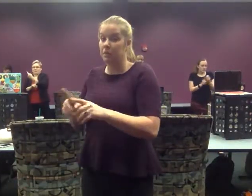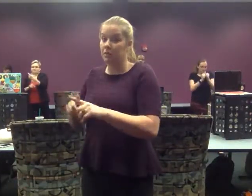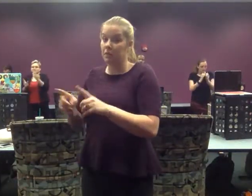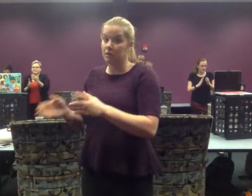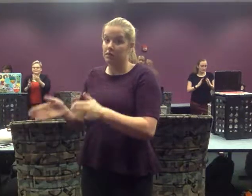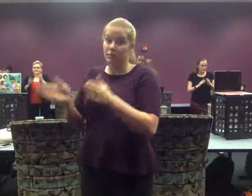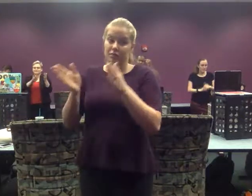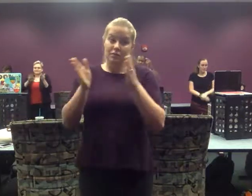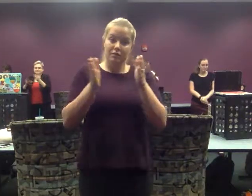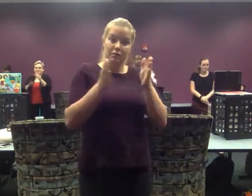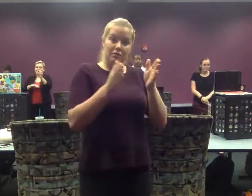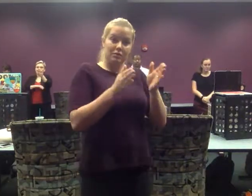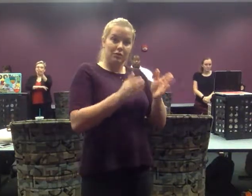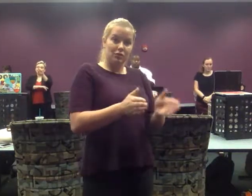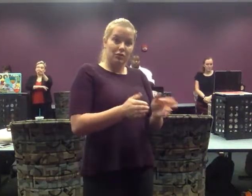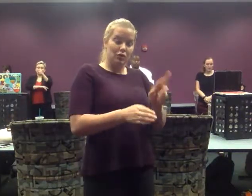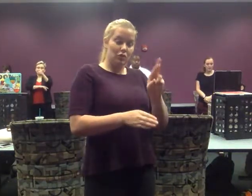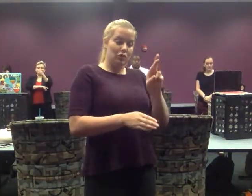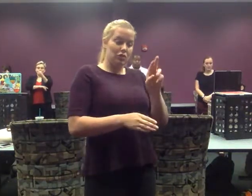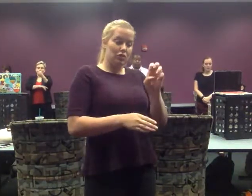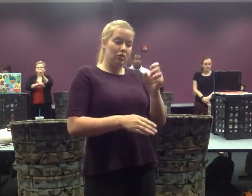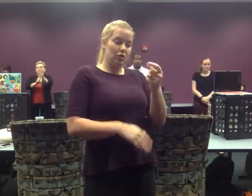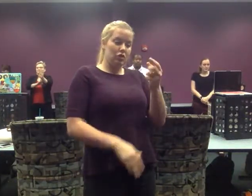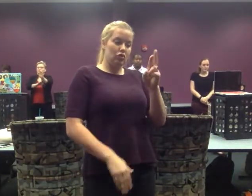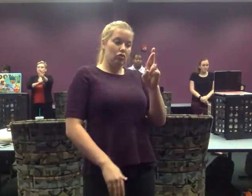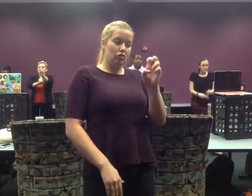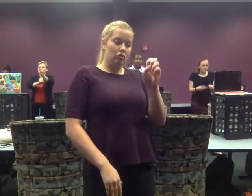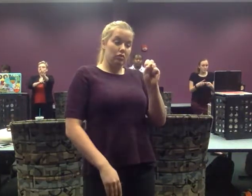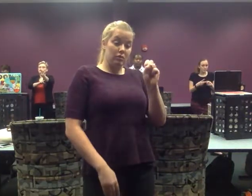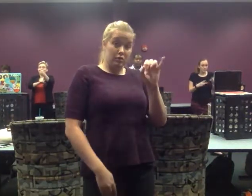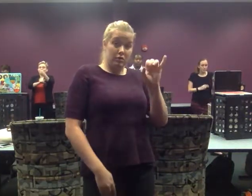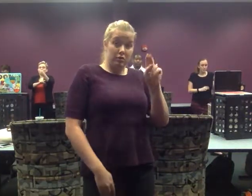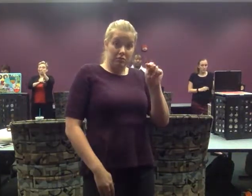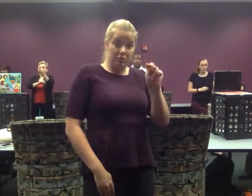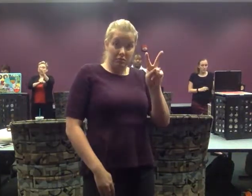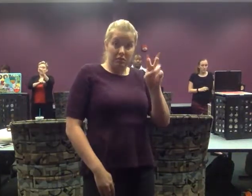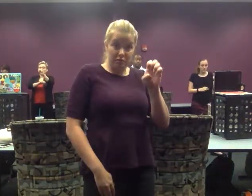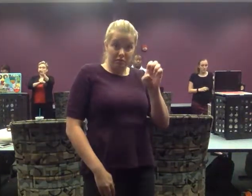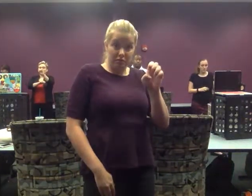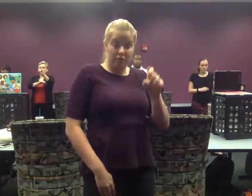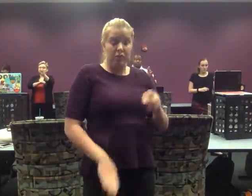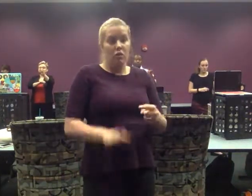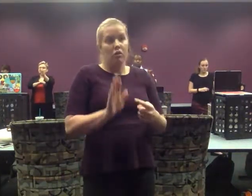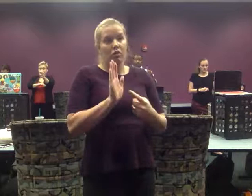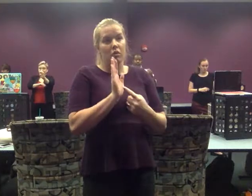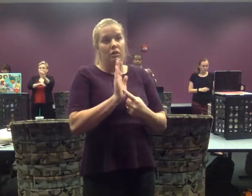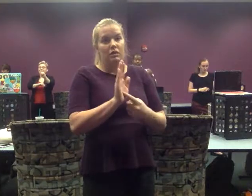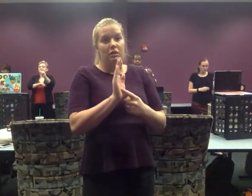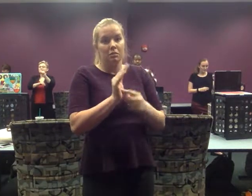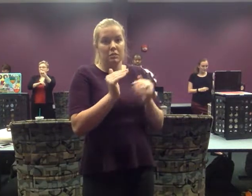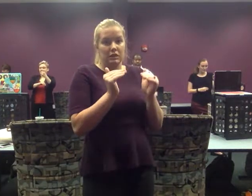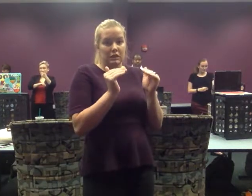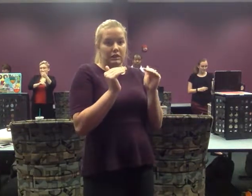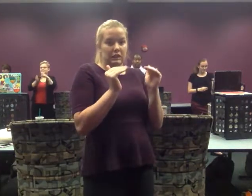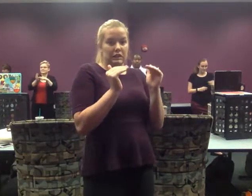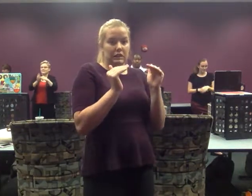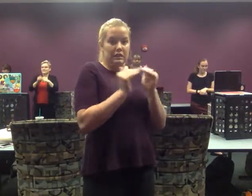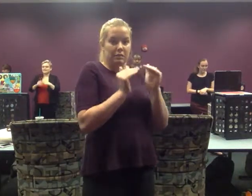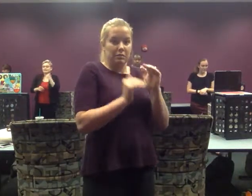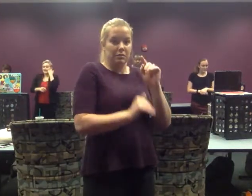on consumption. We all have to consume. If we all pay the same amount of tax on consumption, it's regarded as a regressive tax